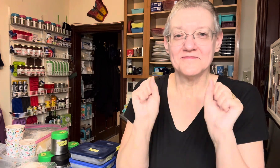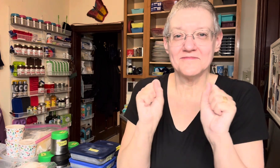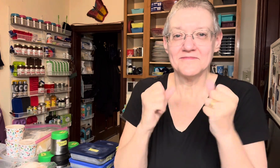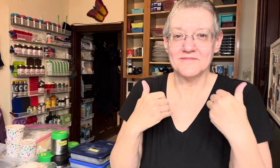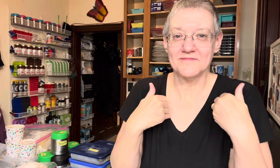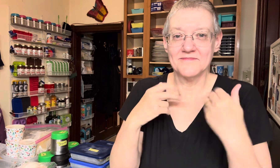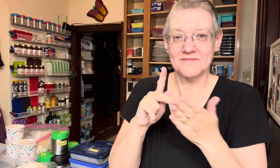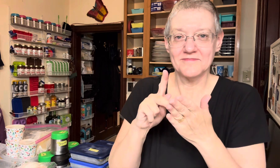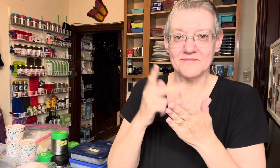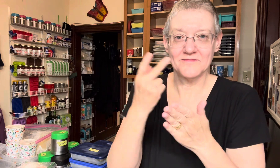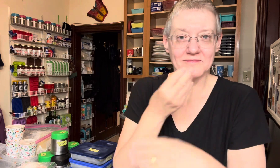coffee.